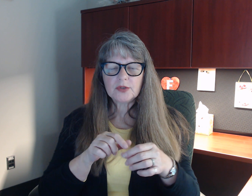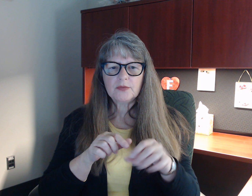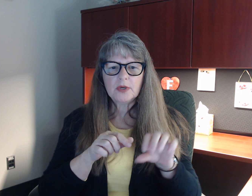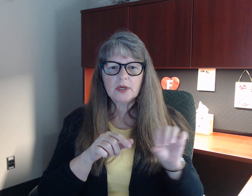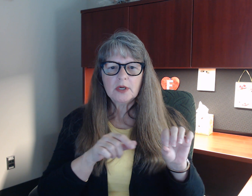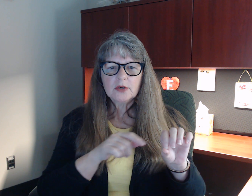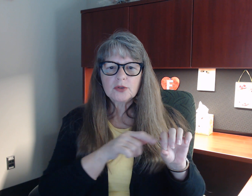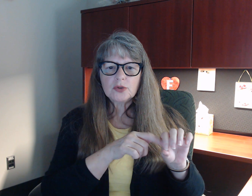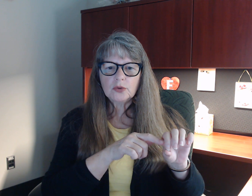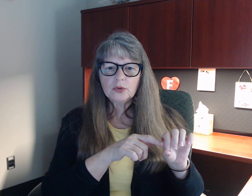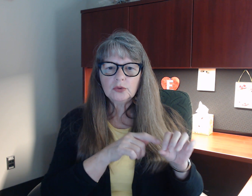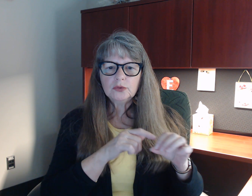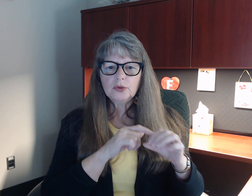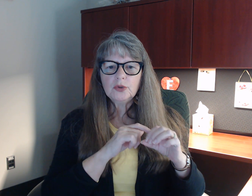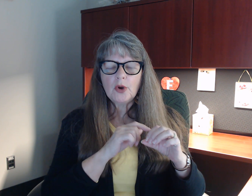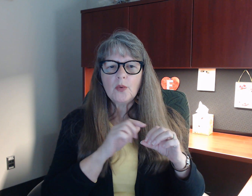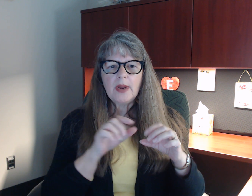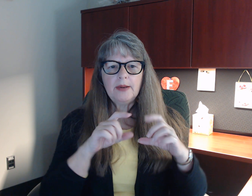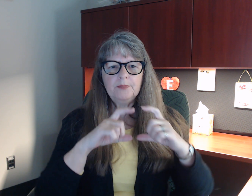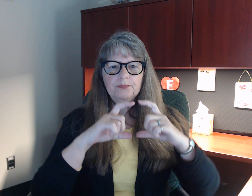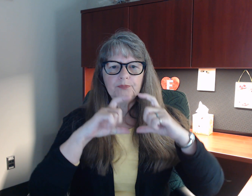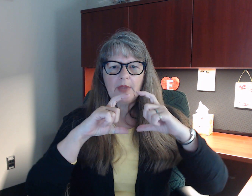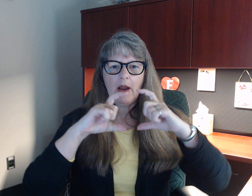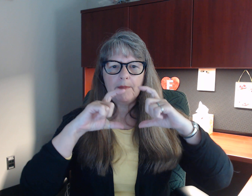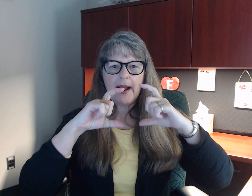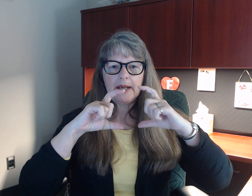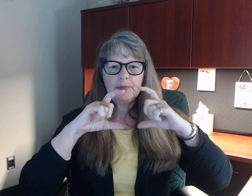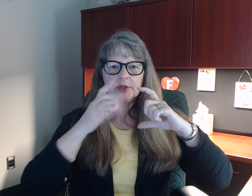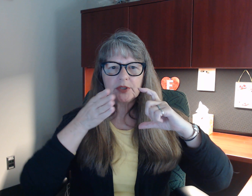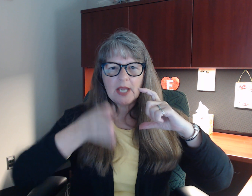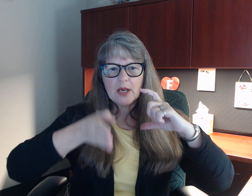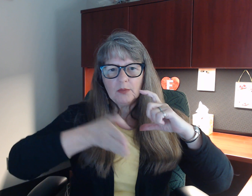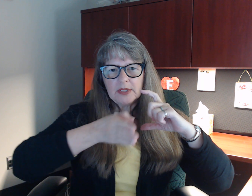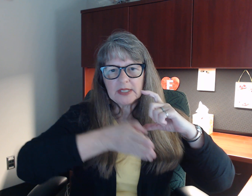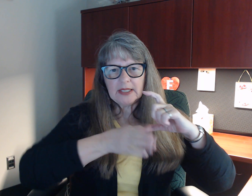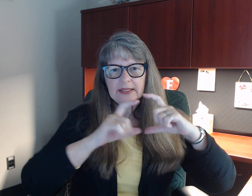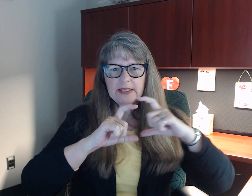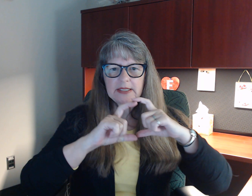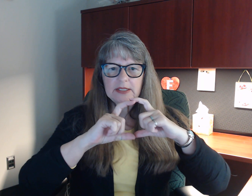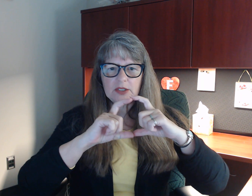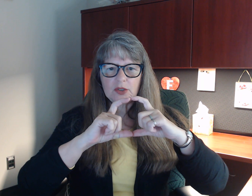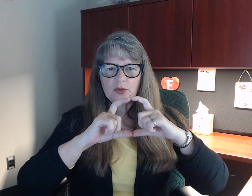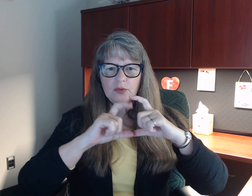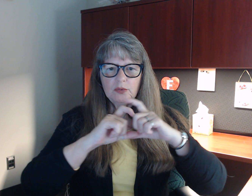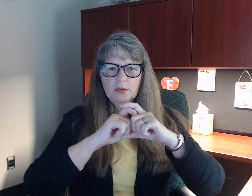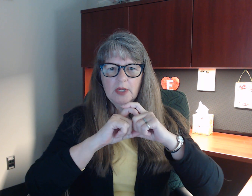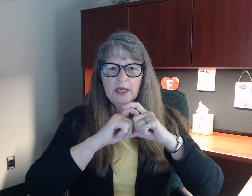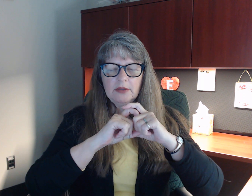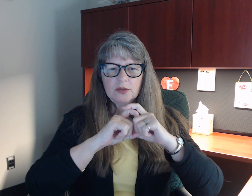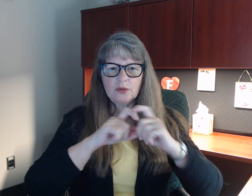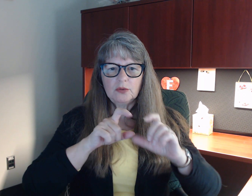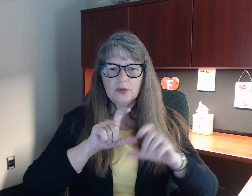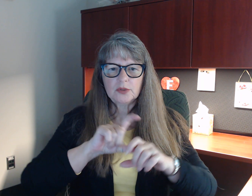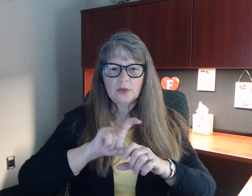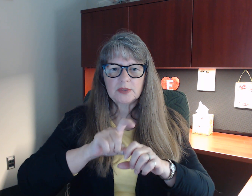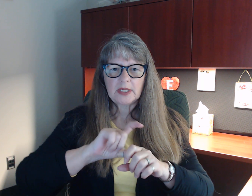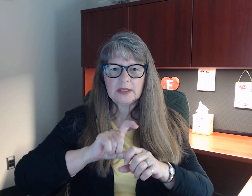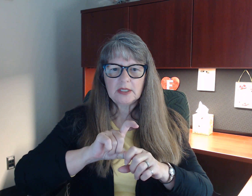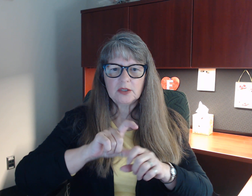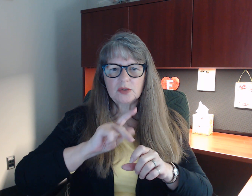the circle. How a pineapple is cut. When it's cut like this, it's the circle and the circle, and so it's like this, or